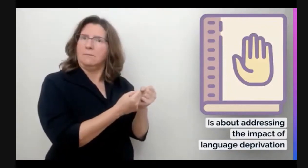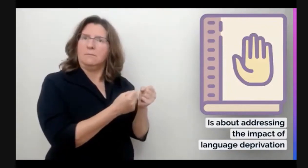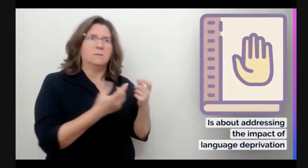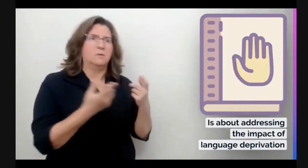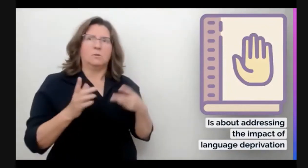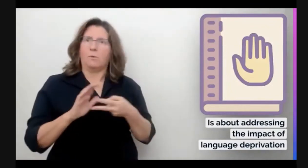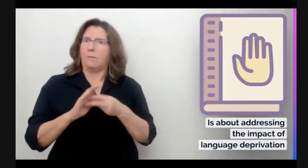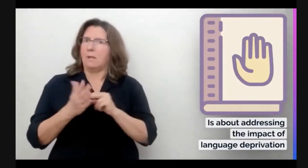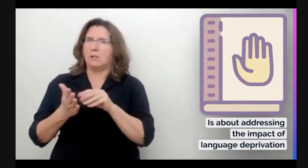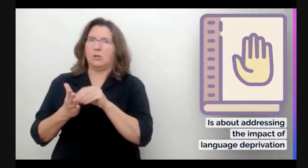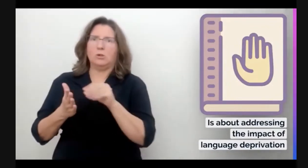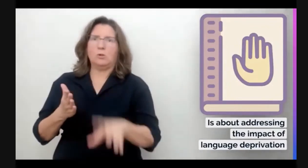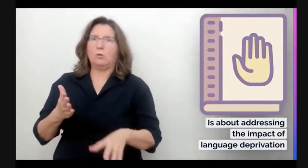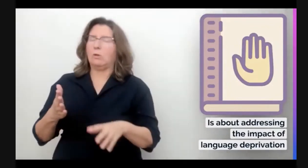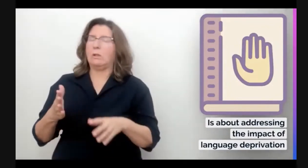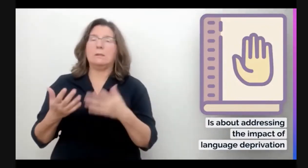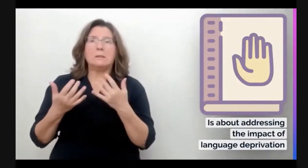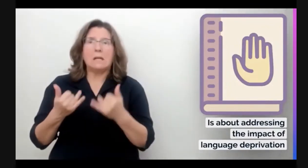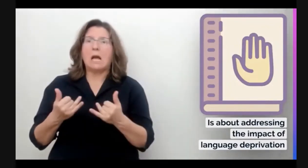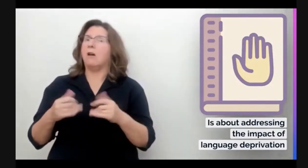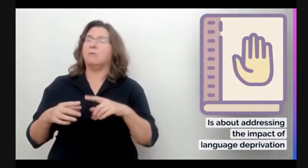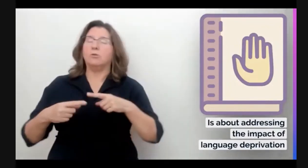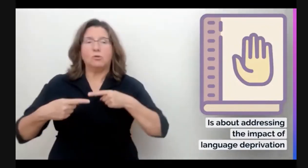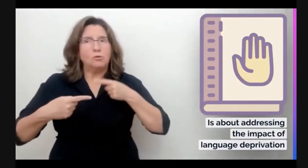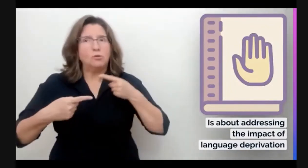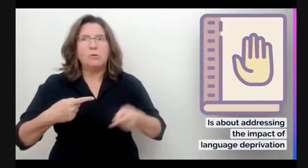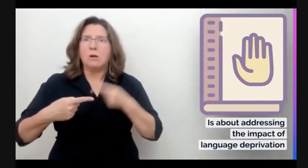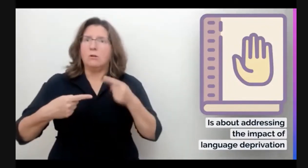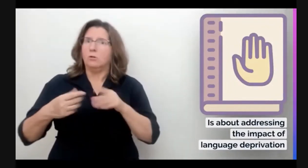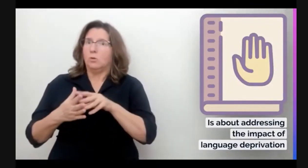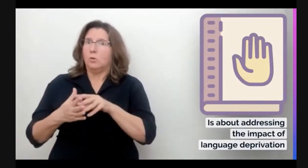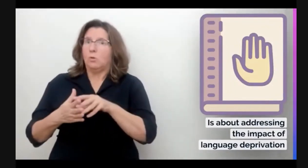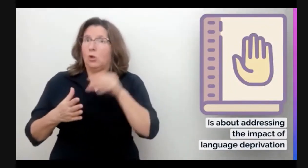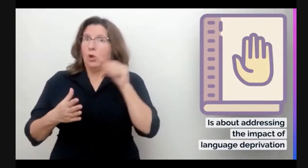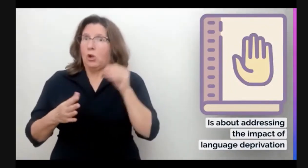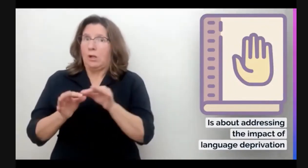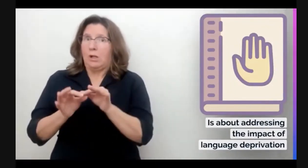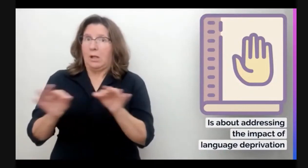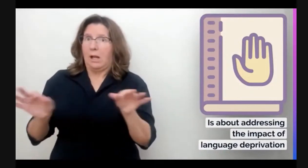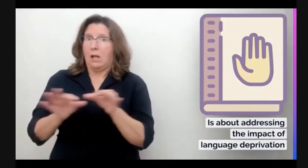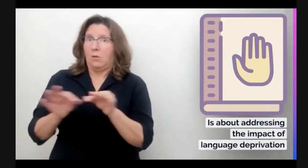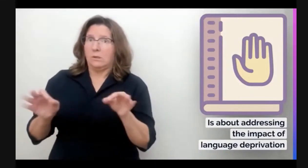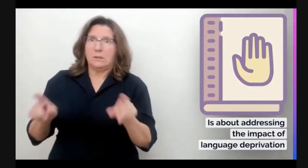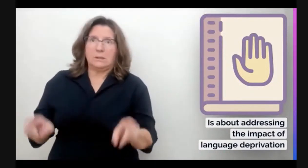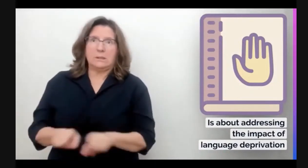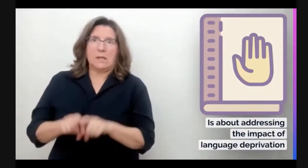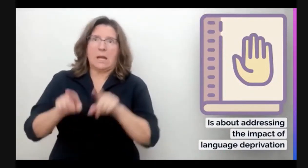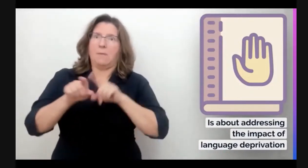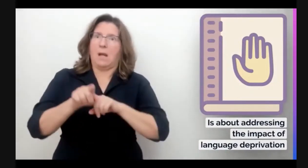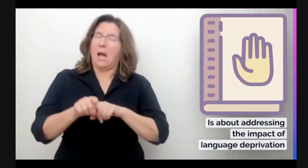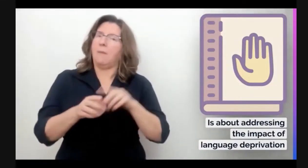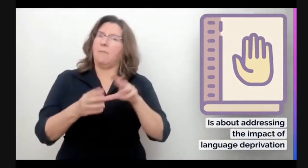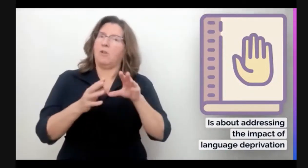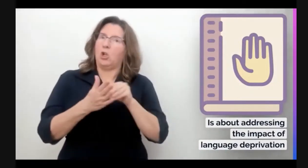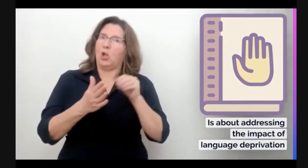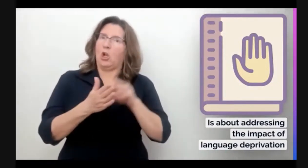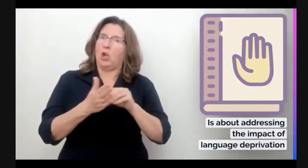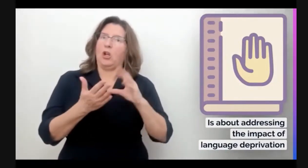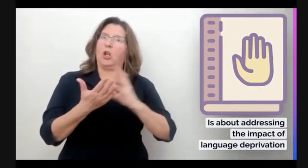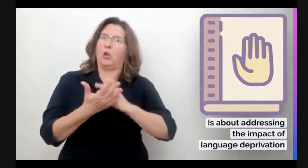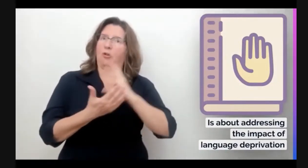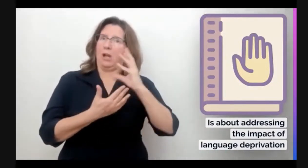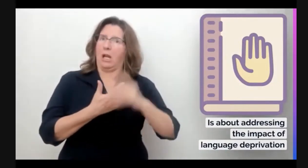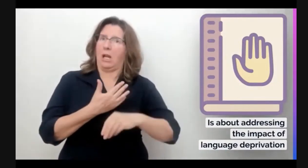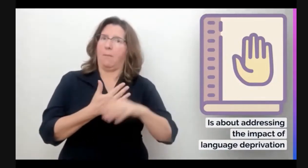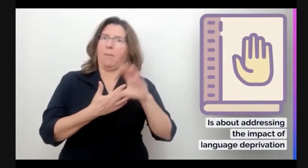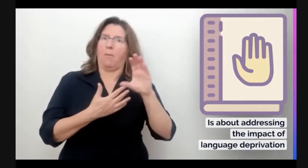lack of exposure to a sign language means the child's brain is not stimulated with proper language input. So our deaf learner is tasked